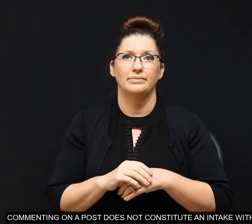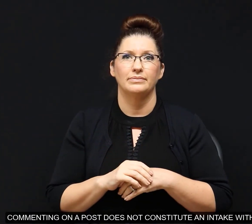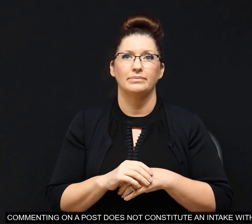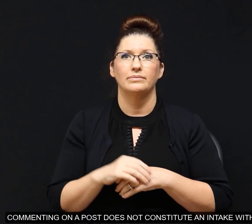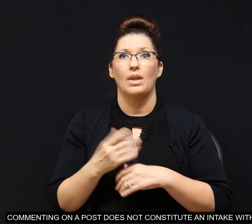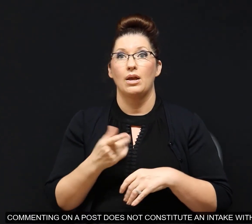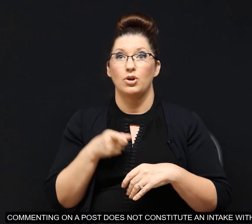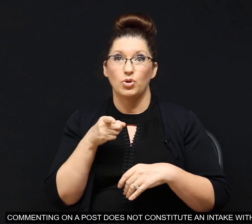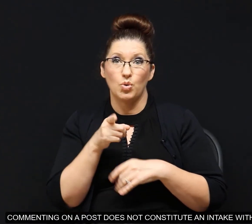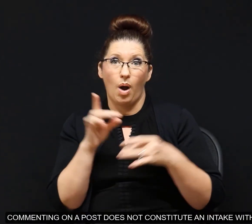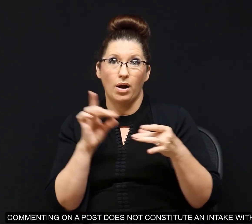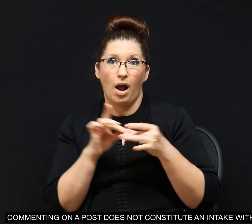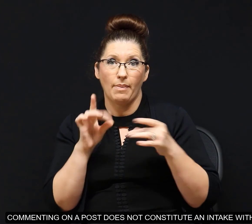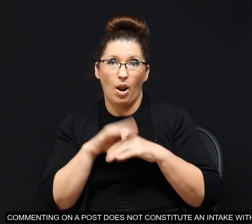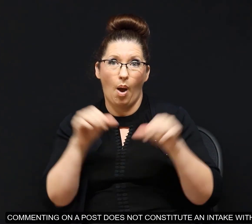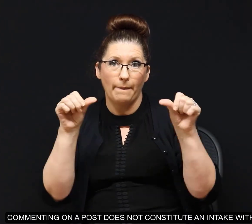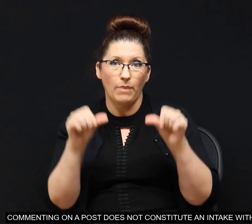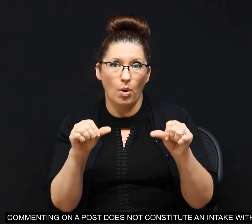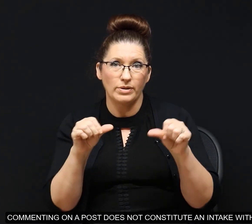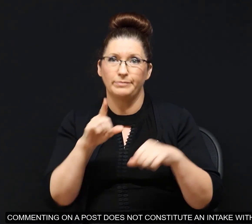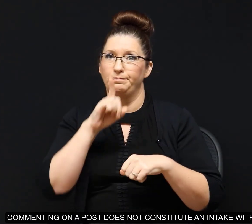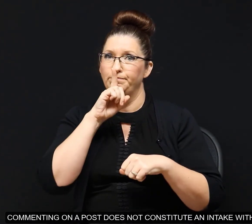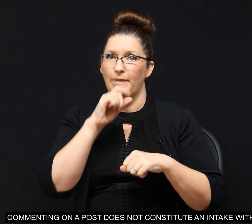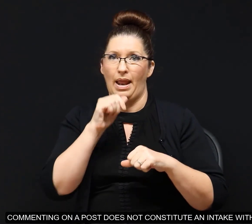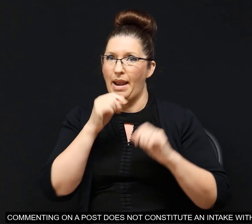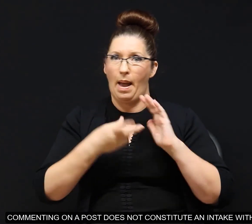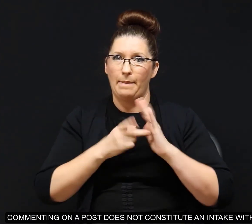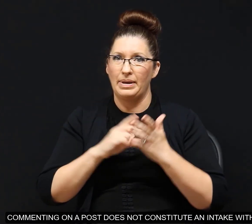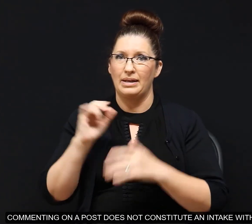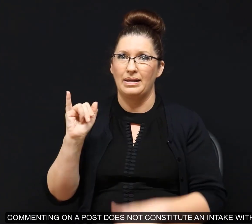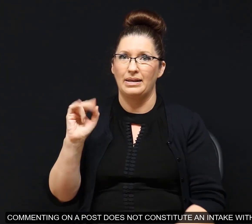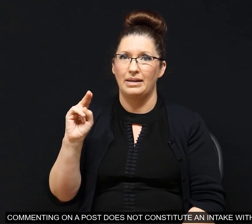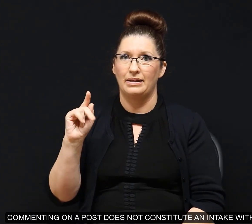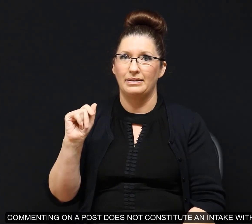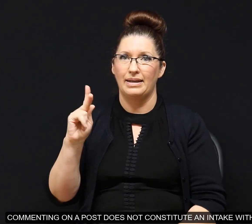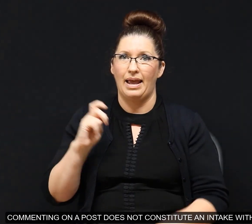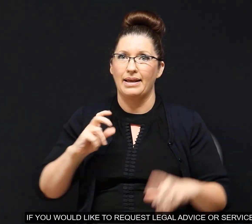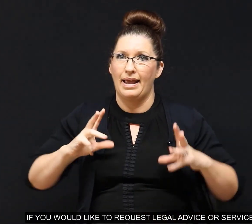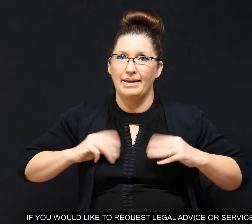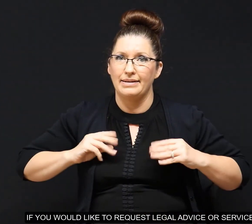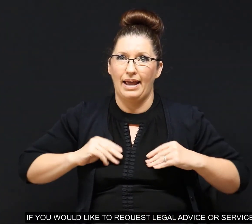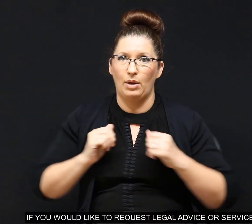Commenting on a post does not constitute an intake with ACDL. If you would like to